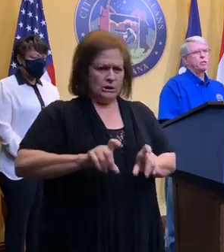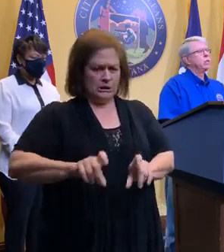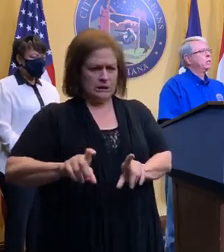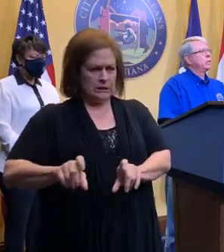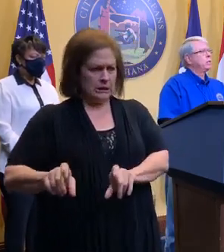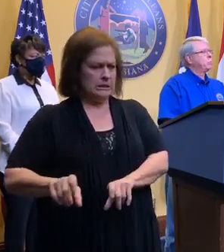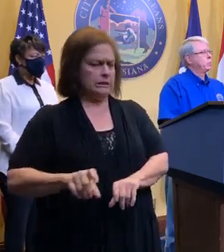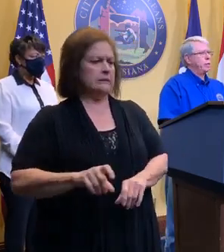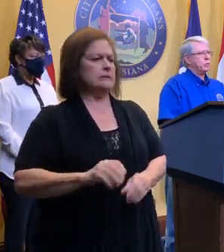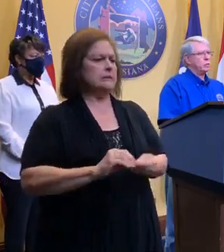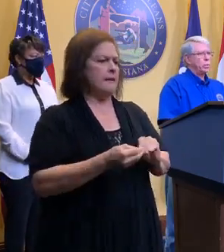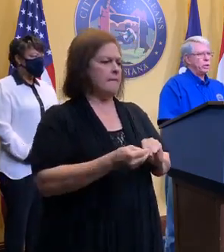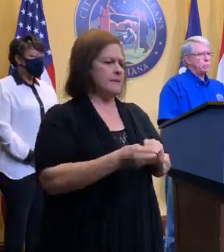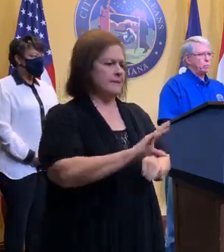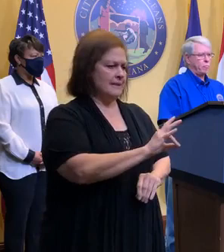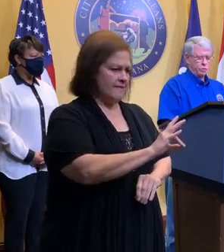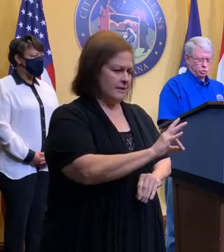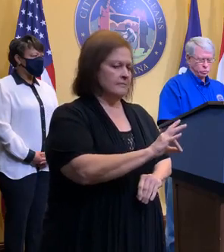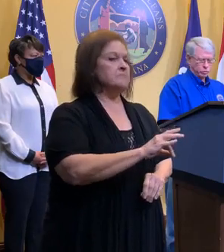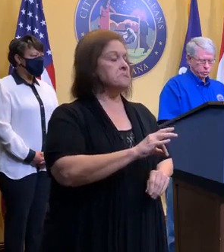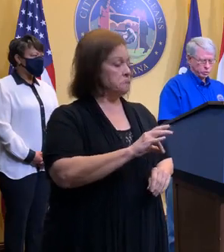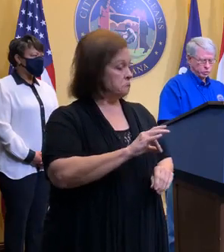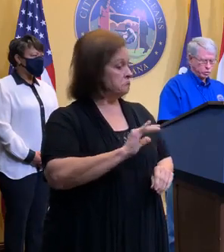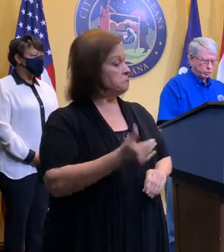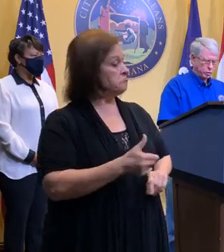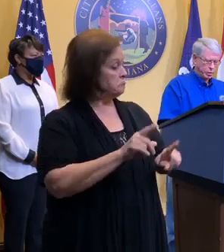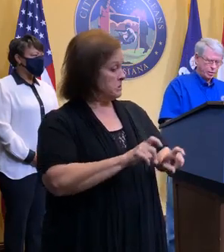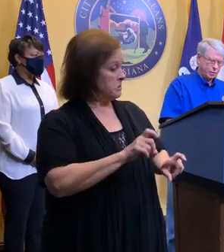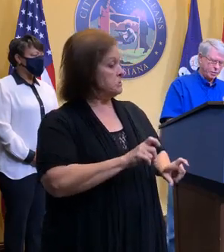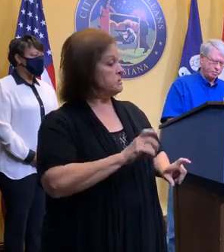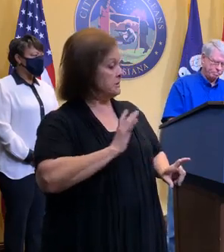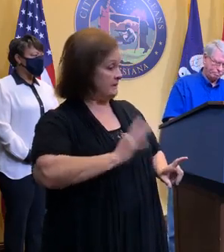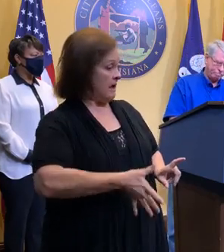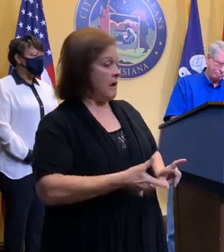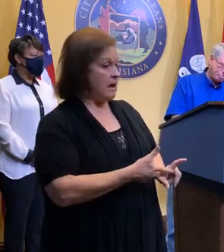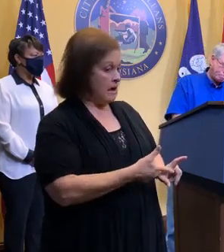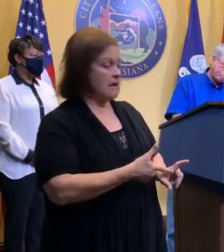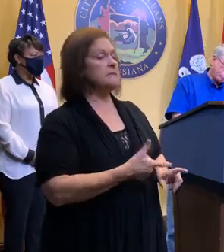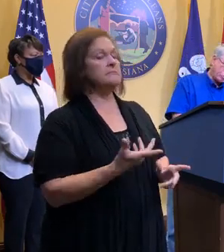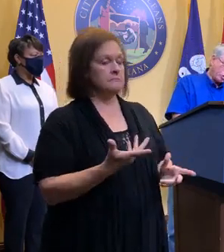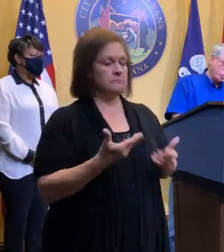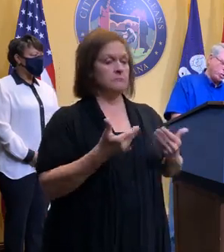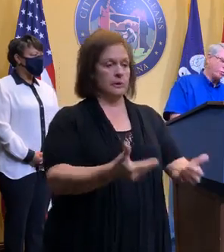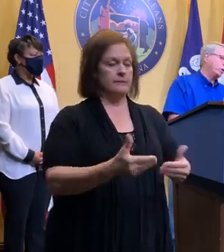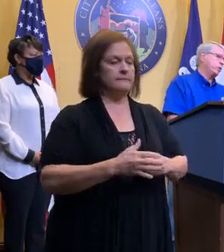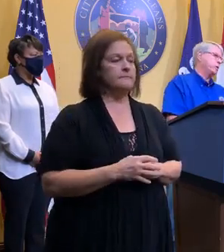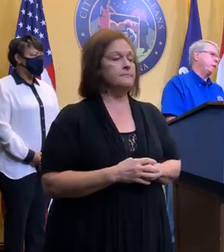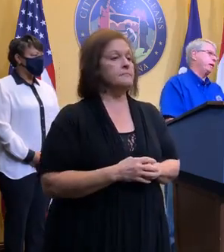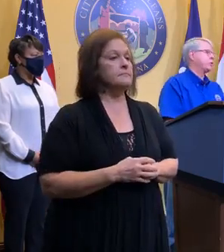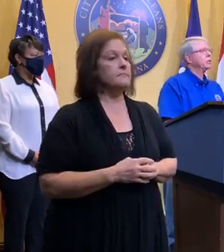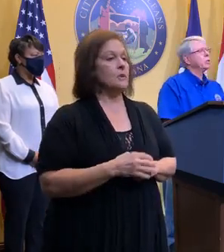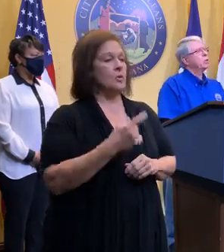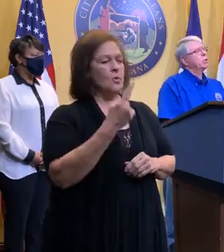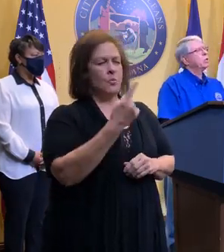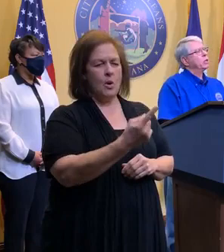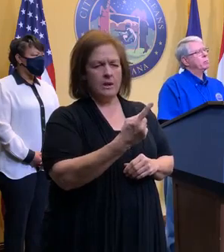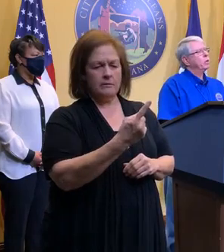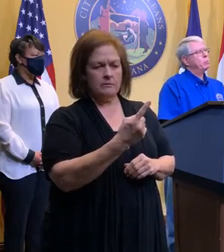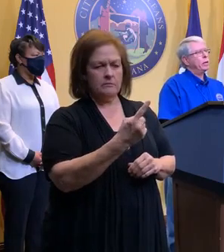Station 7. Pump tested well, and so we returned it to service at that time. We still have one